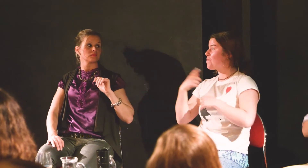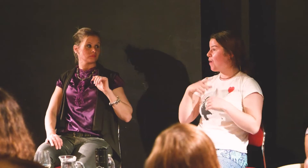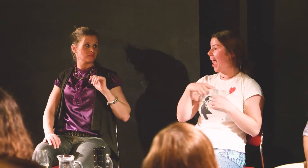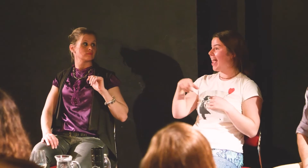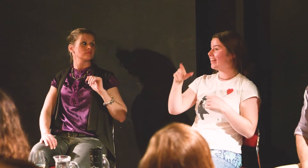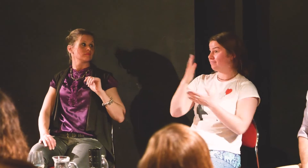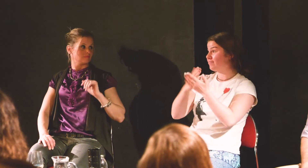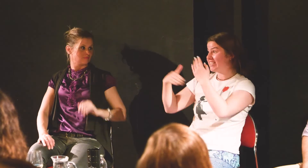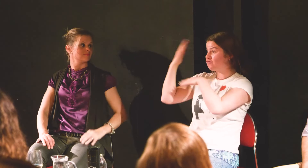deaf gain.